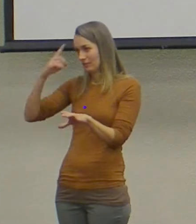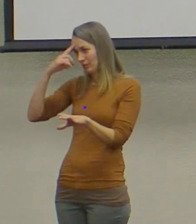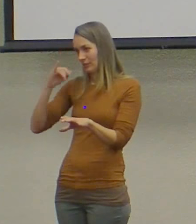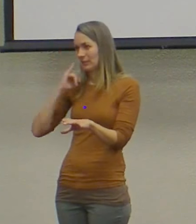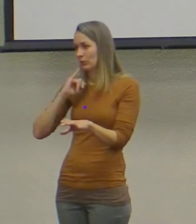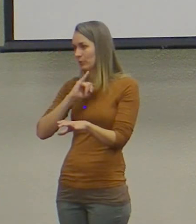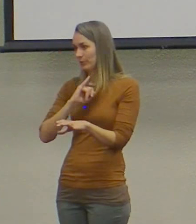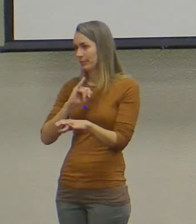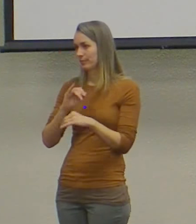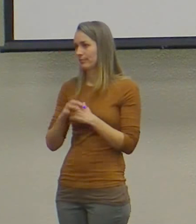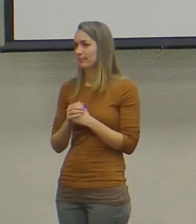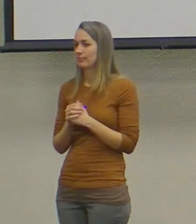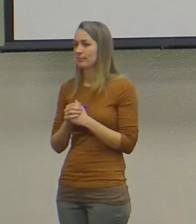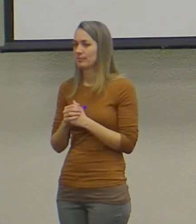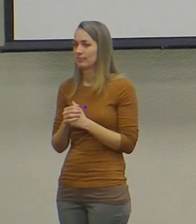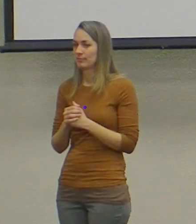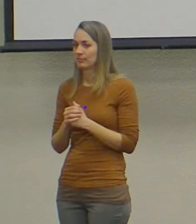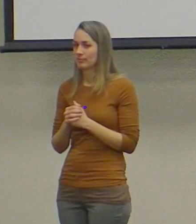behalf.